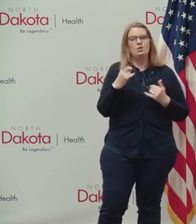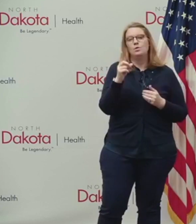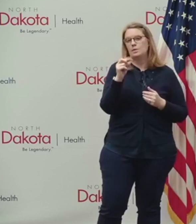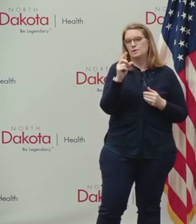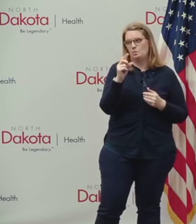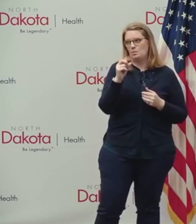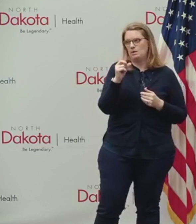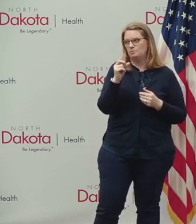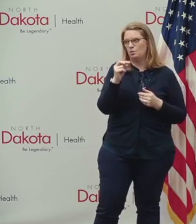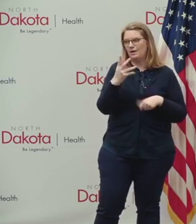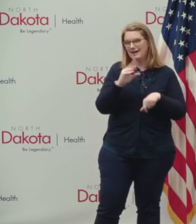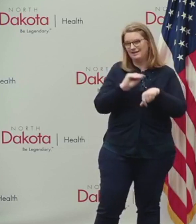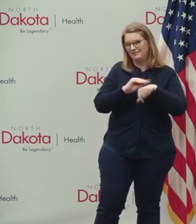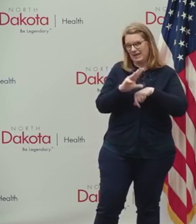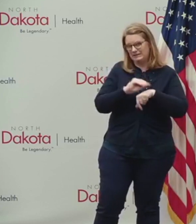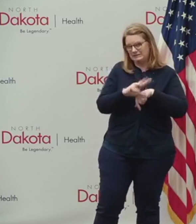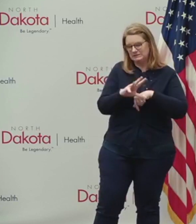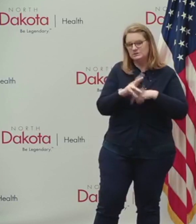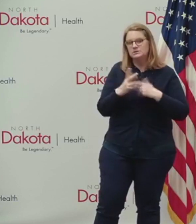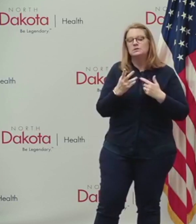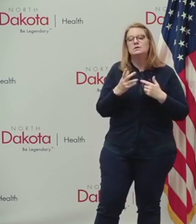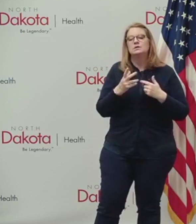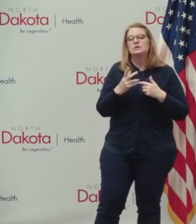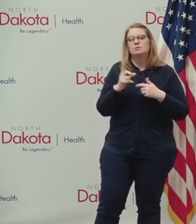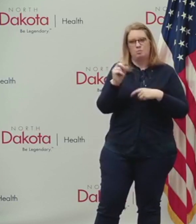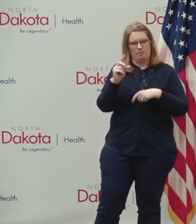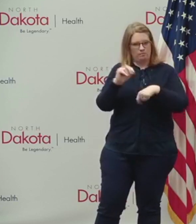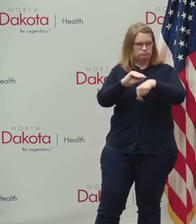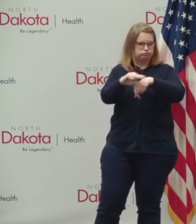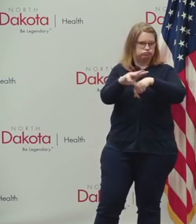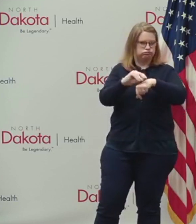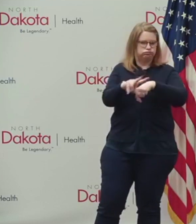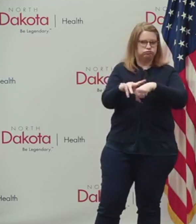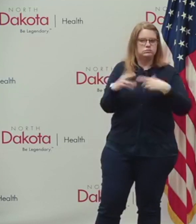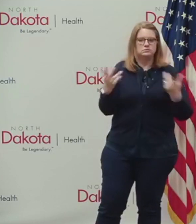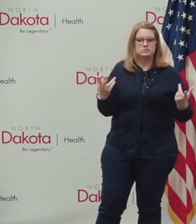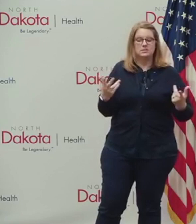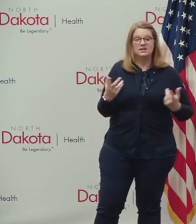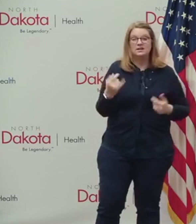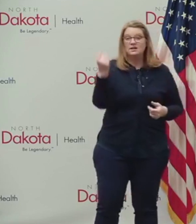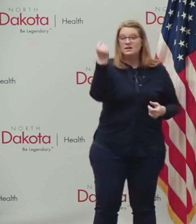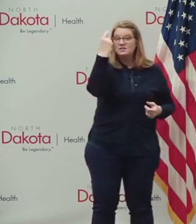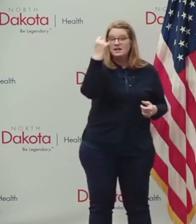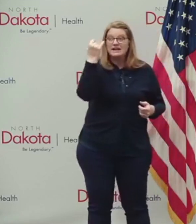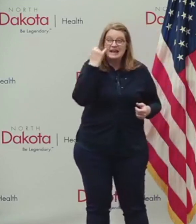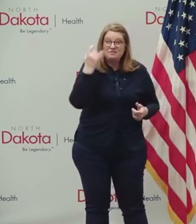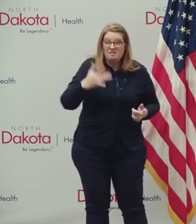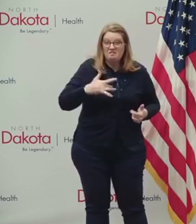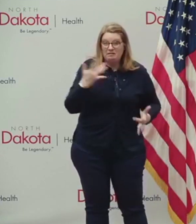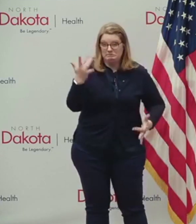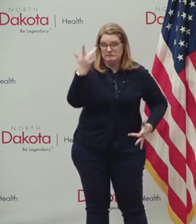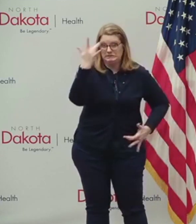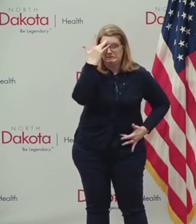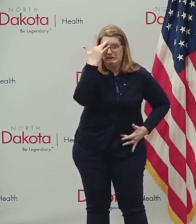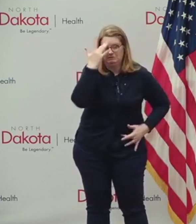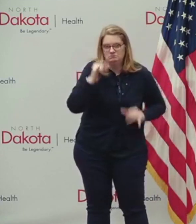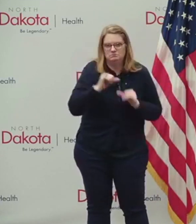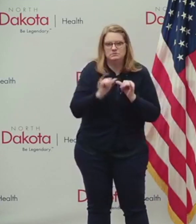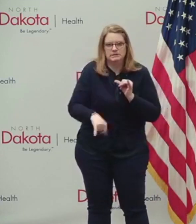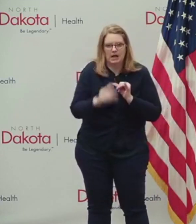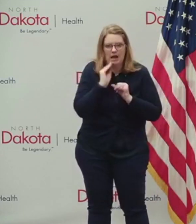piece of advice we've been giving to people all along, and that's if you're not feeling well, please stay home if you're